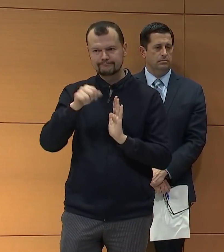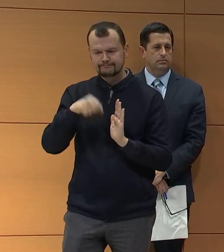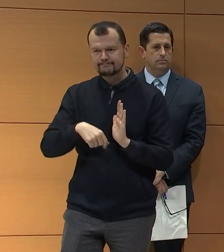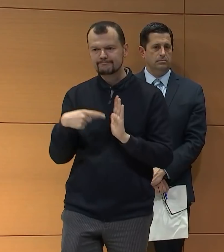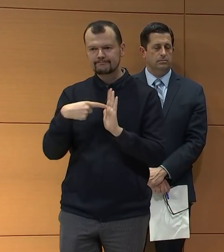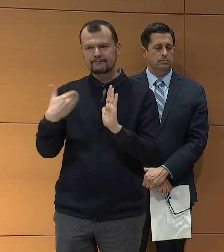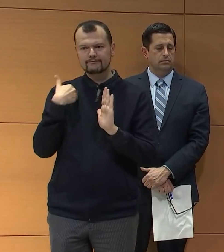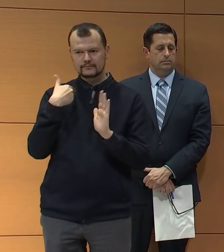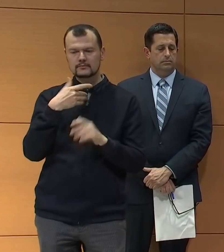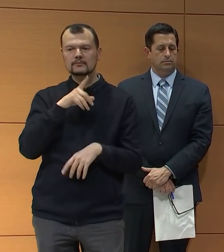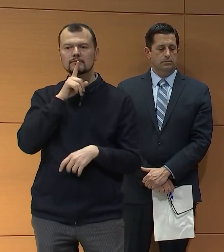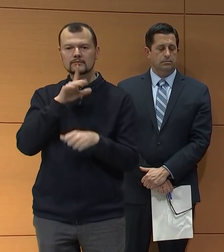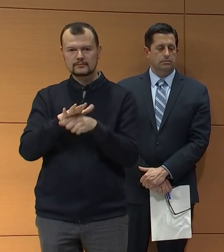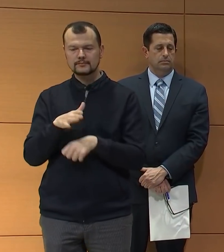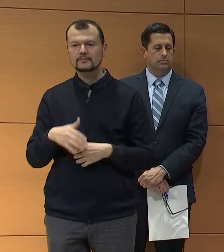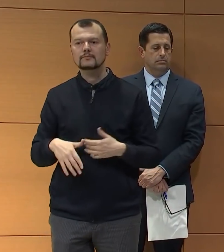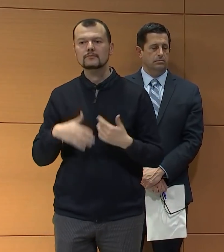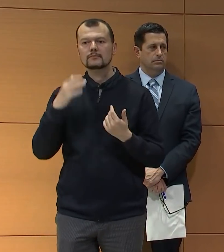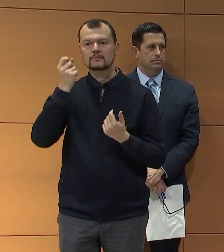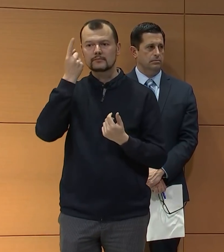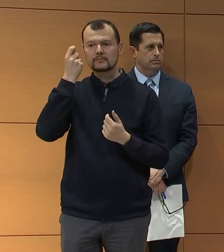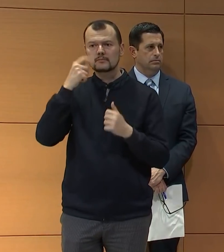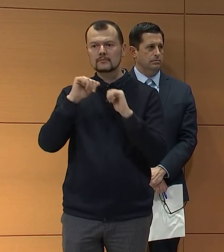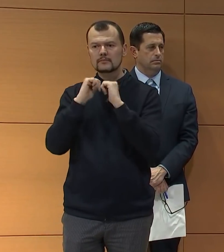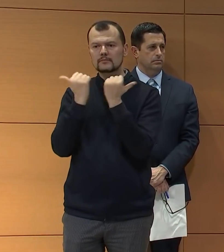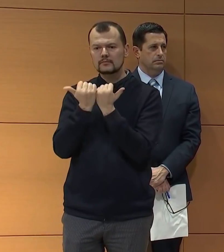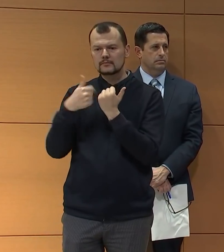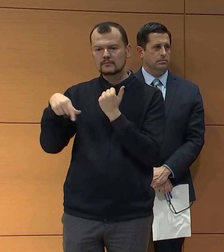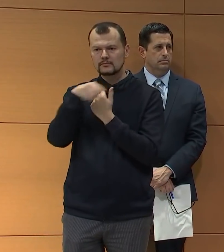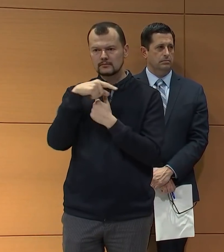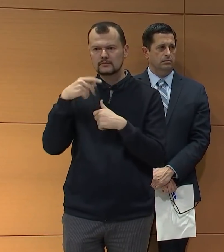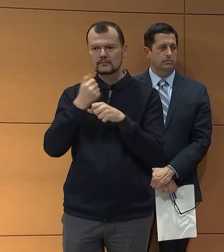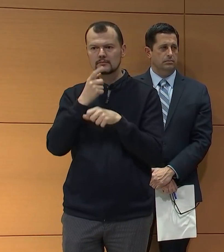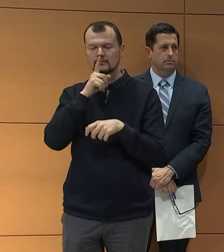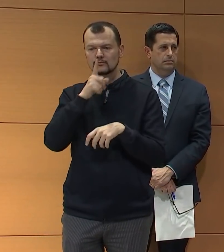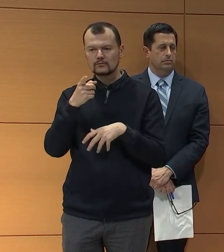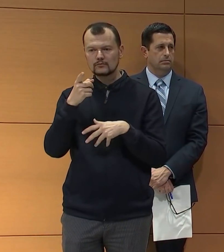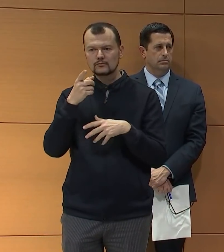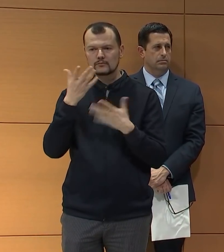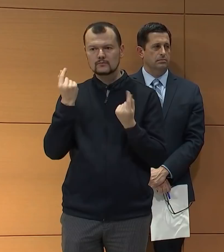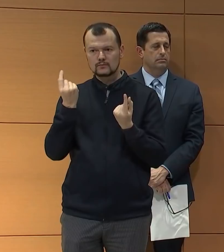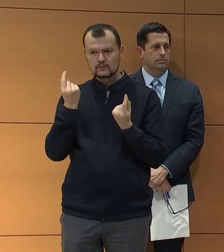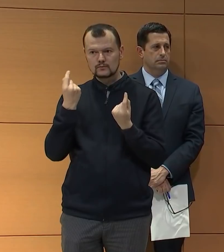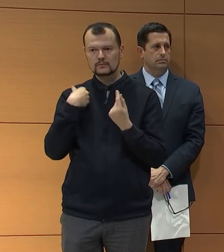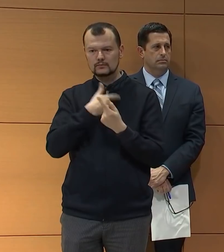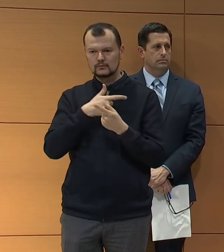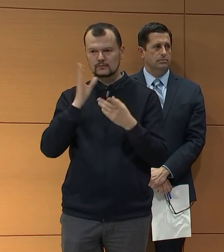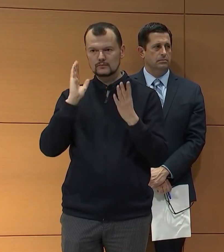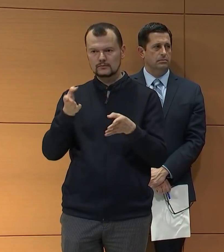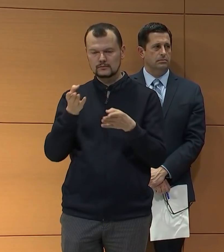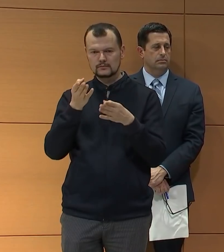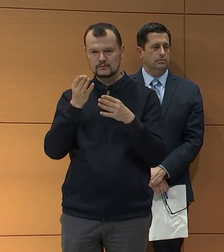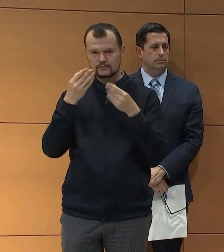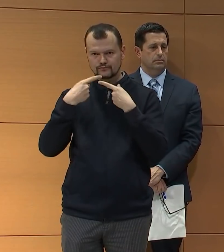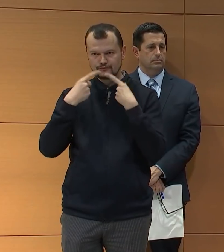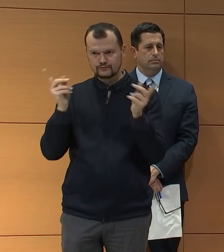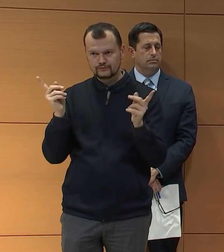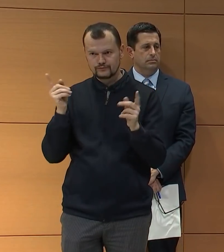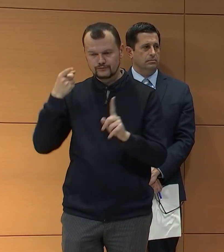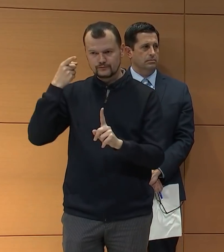directors. I think what we want to be clear about is that essential functions of county government, regardless, will